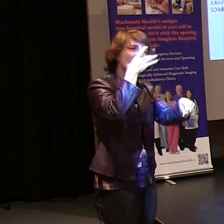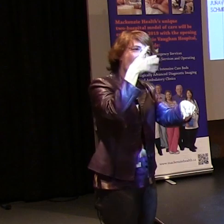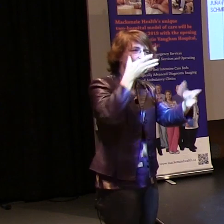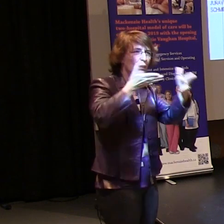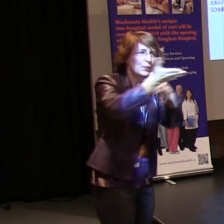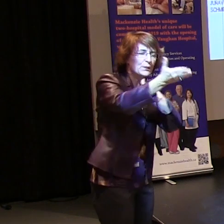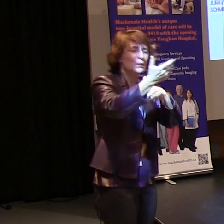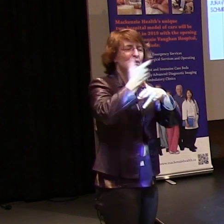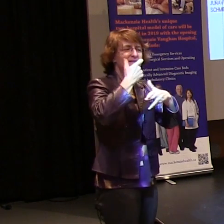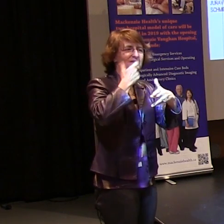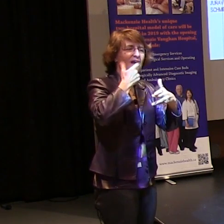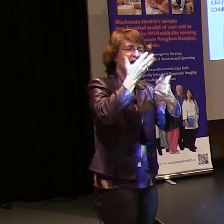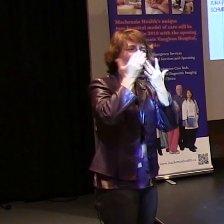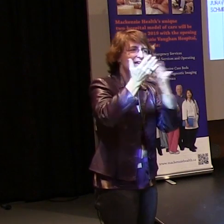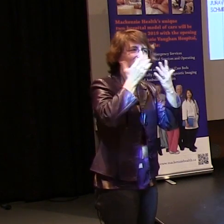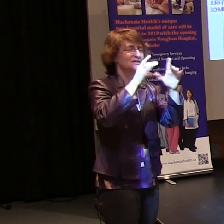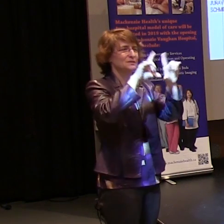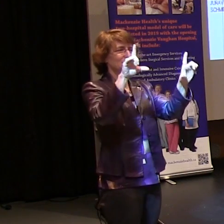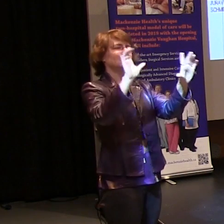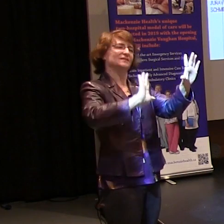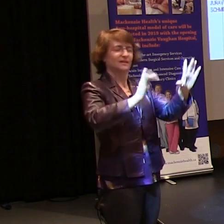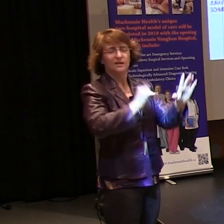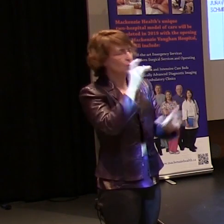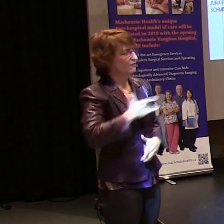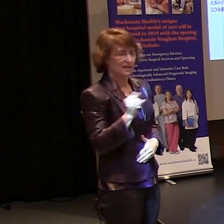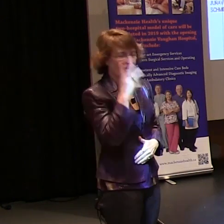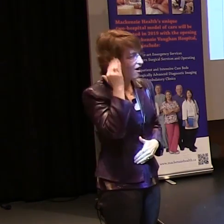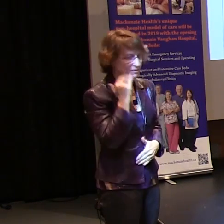going through, and how you feel you are not in a hospital.